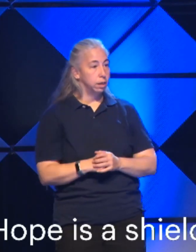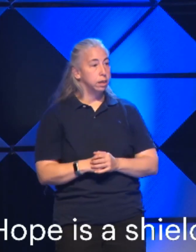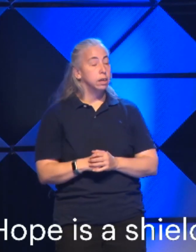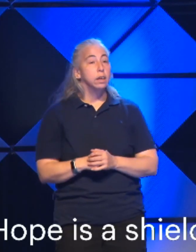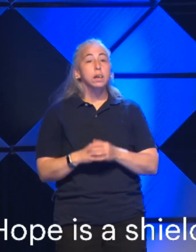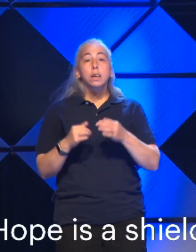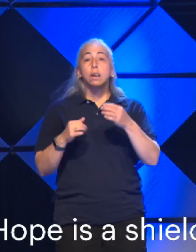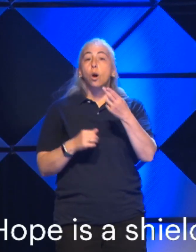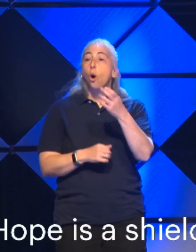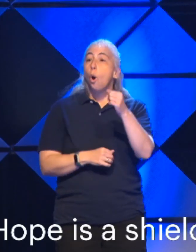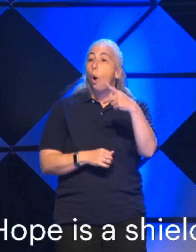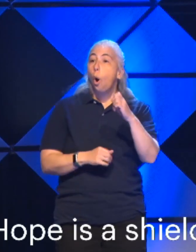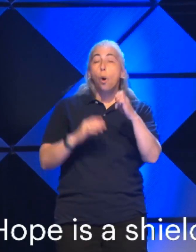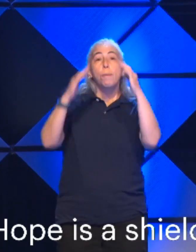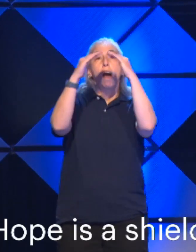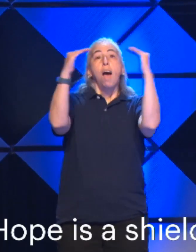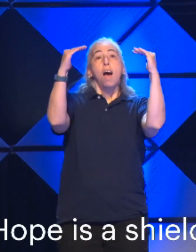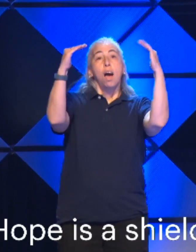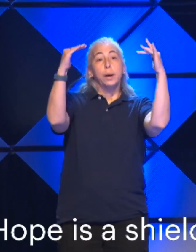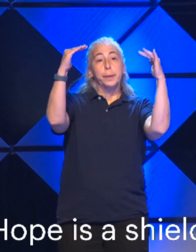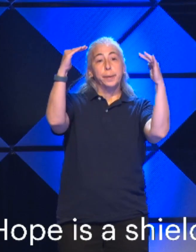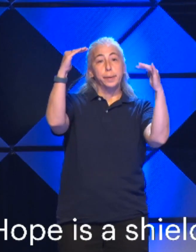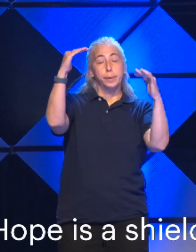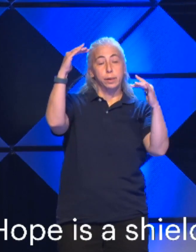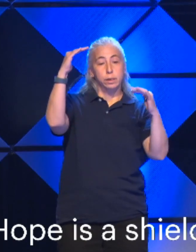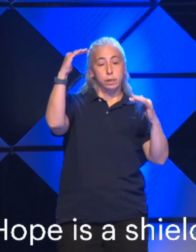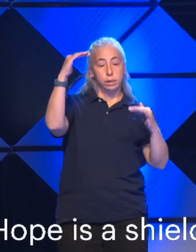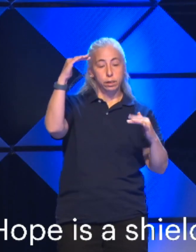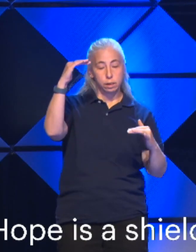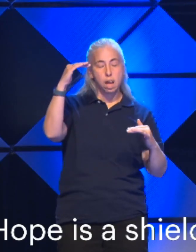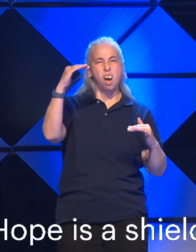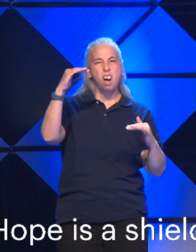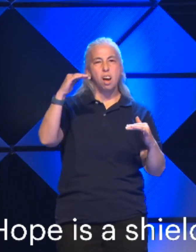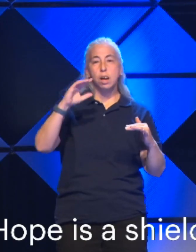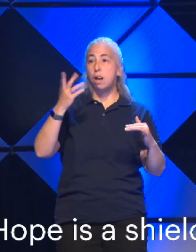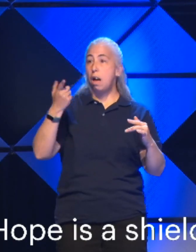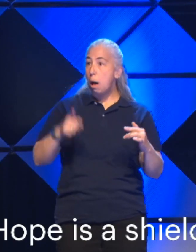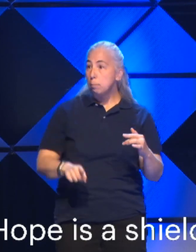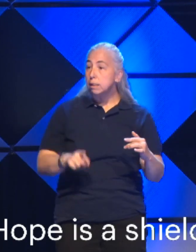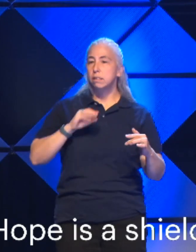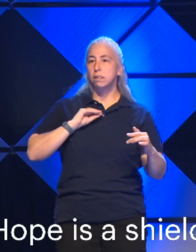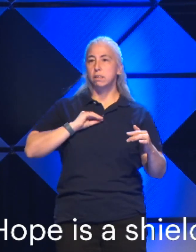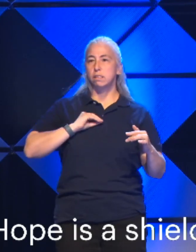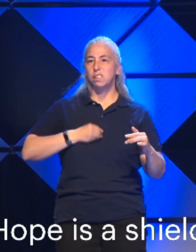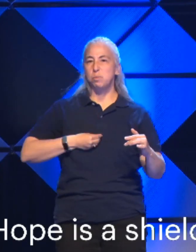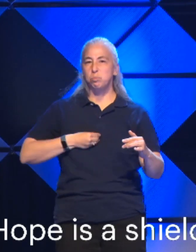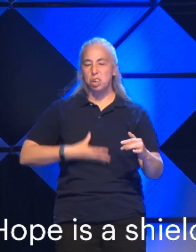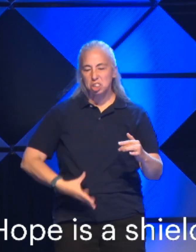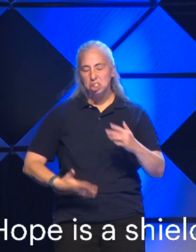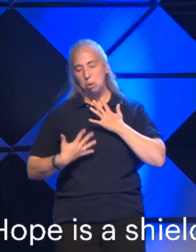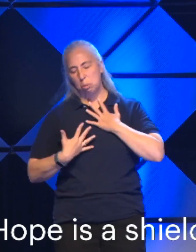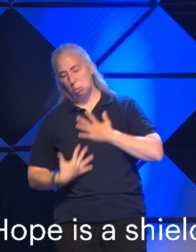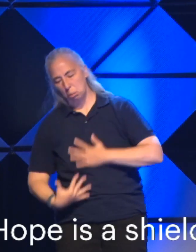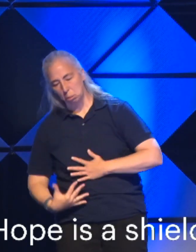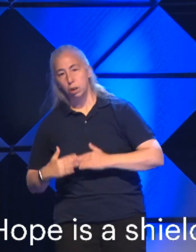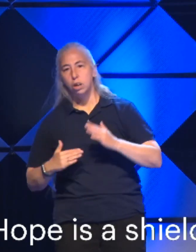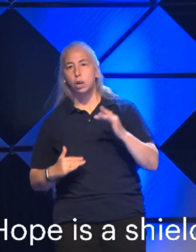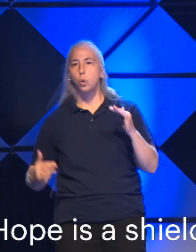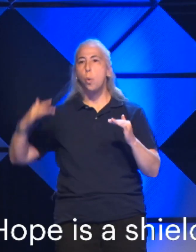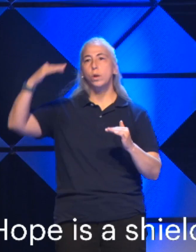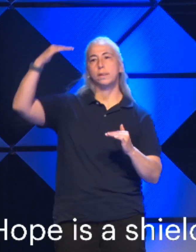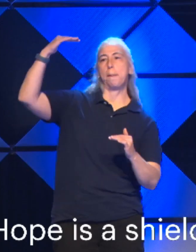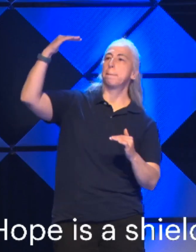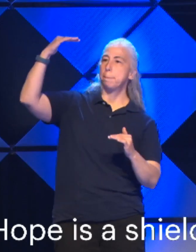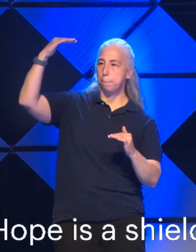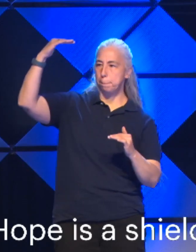level go down, usually the depression level goes up. So it's so vital for us